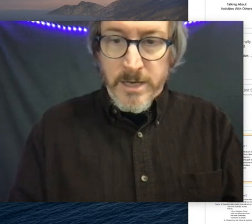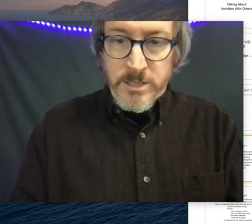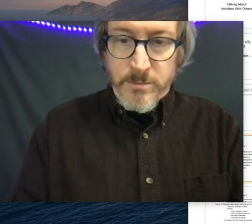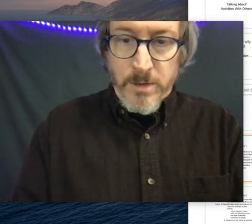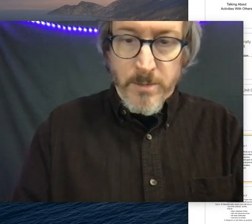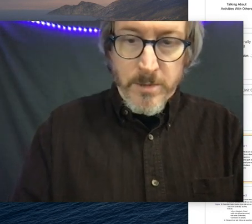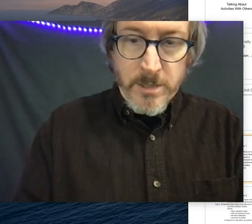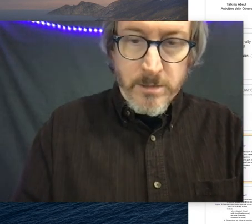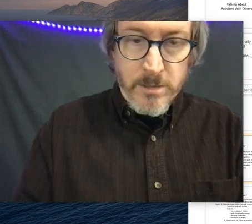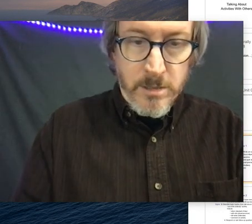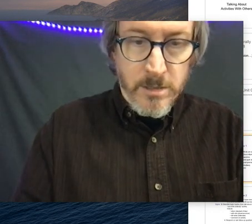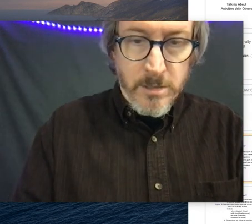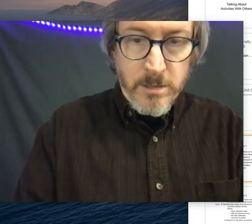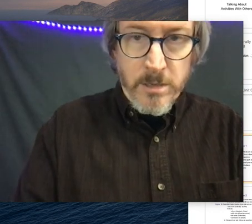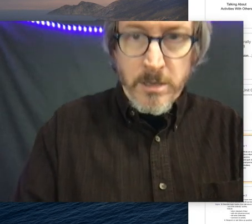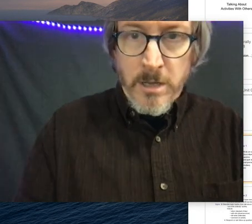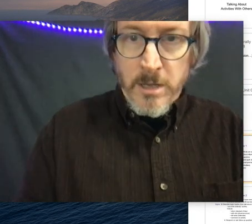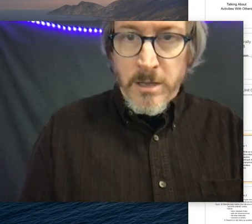And I should probably